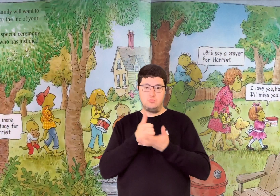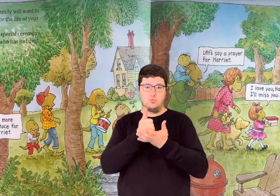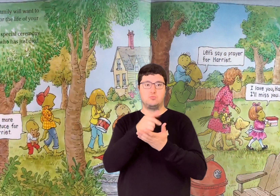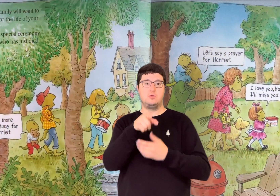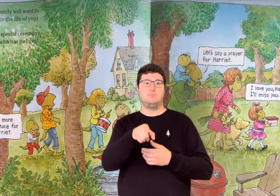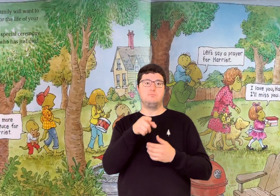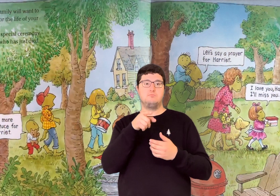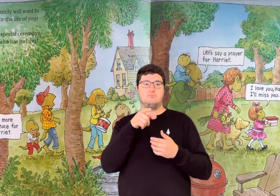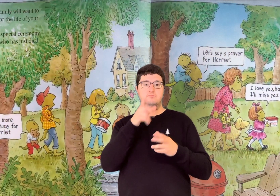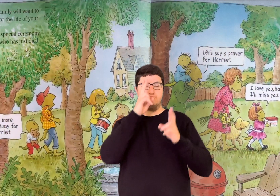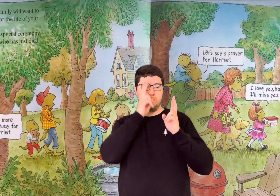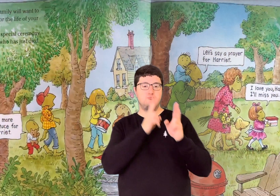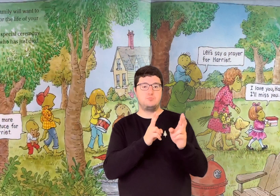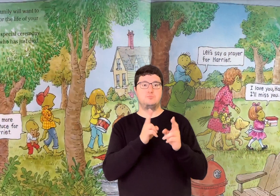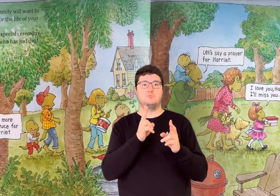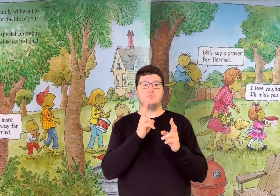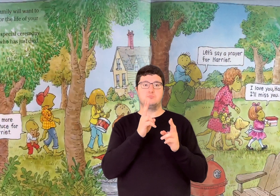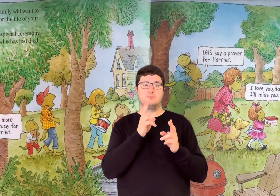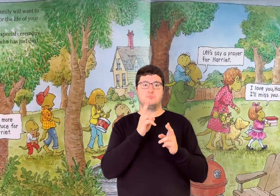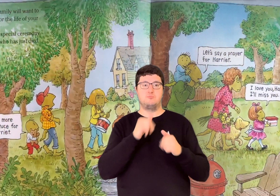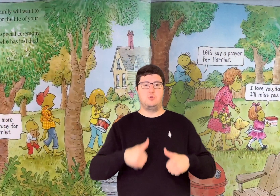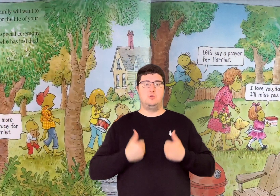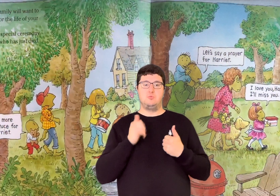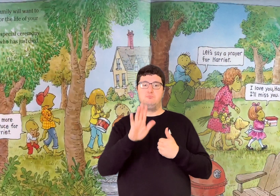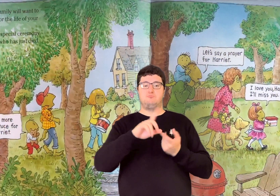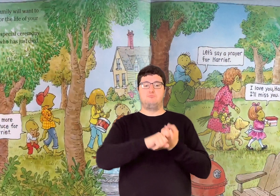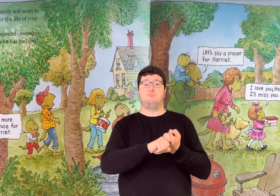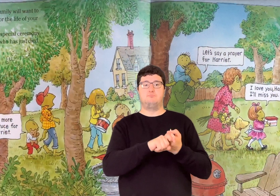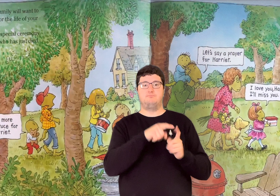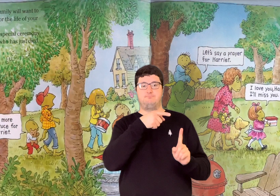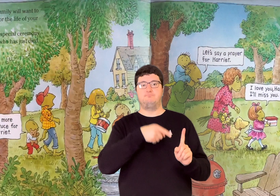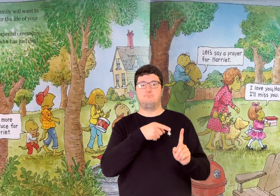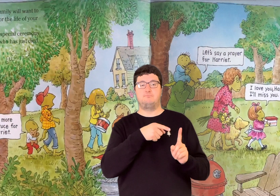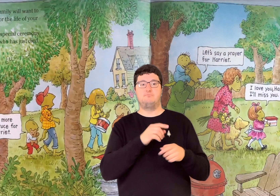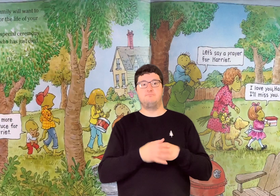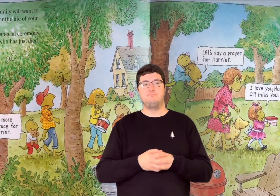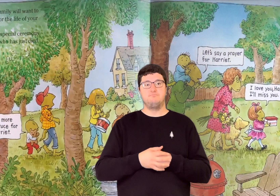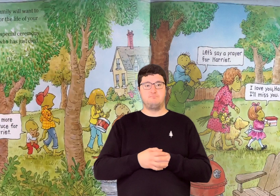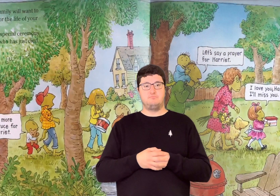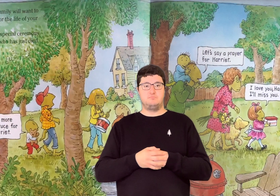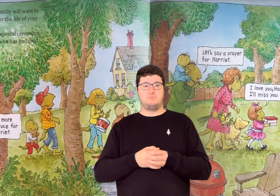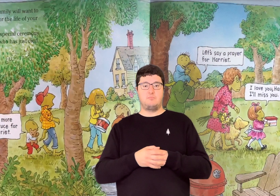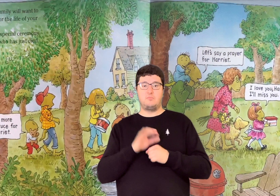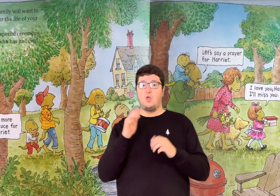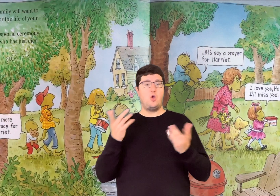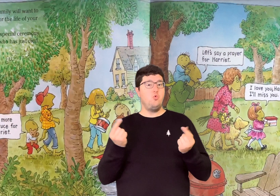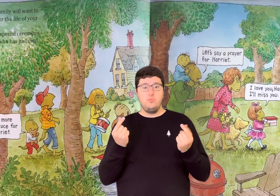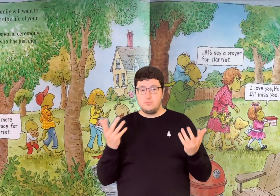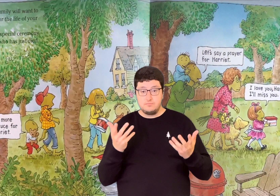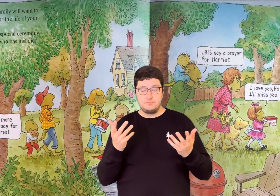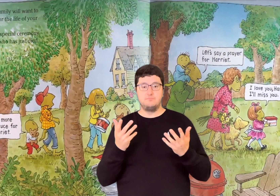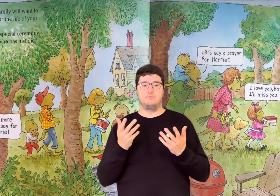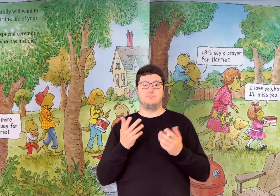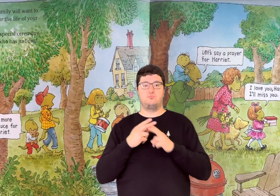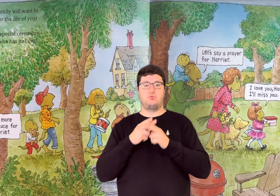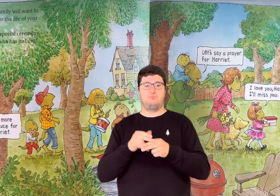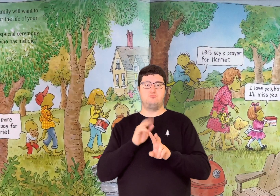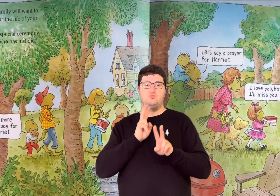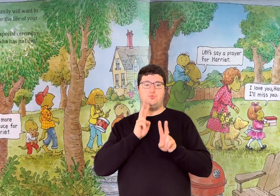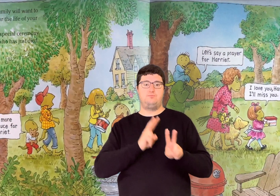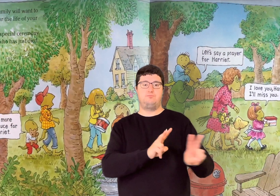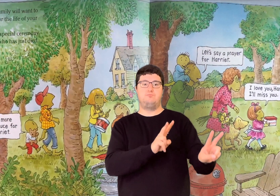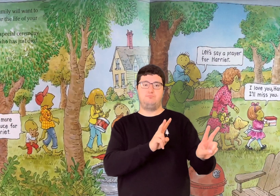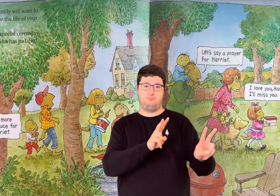Friends and family will want to help you honor the life of your friend. A funeral is a special ceremony for someone who has just died.